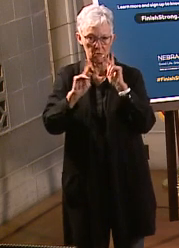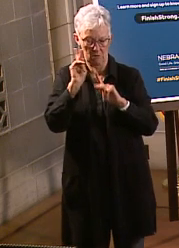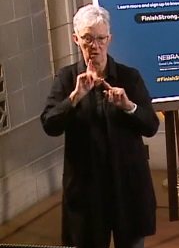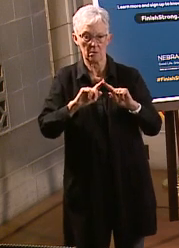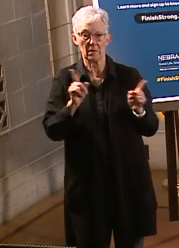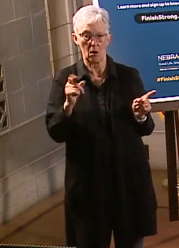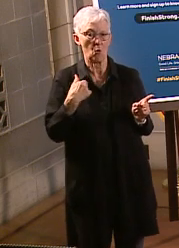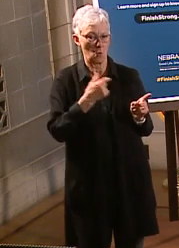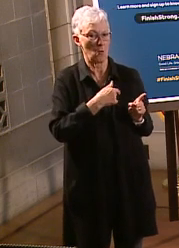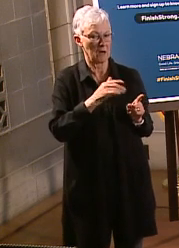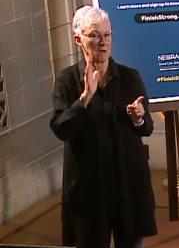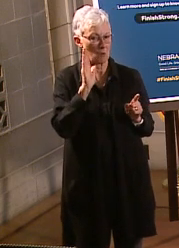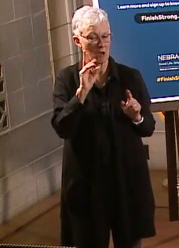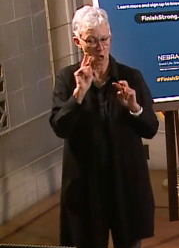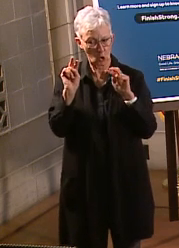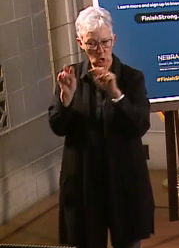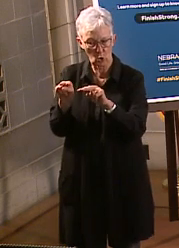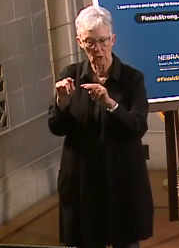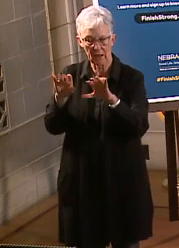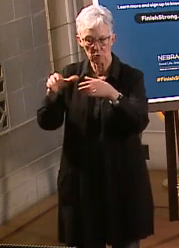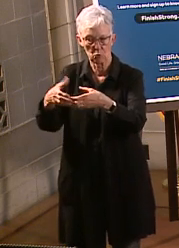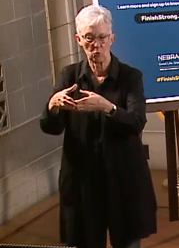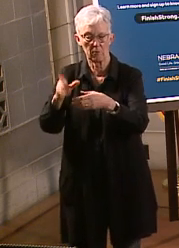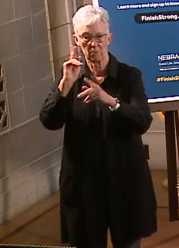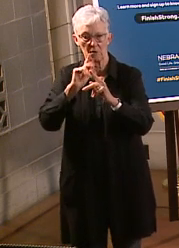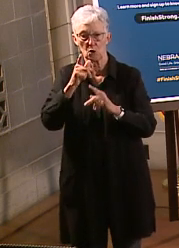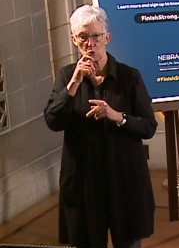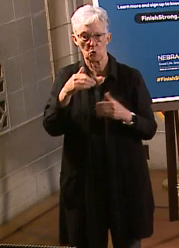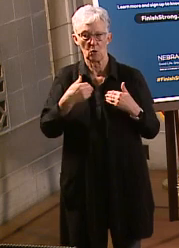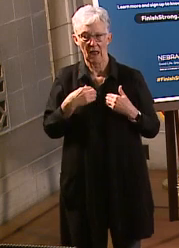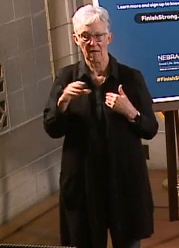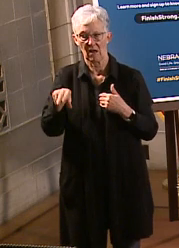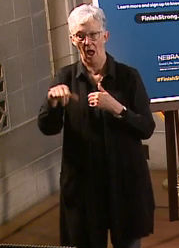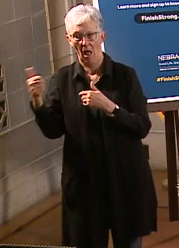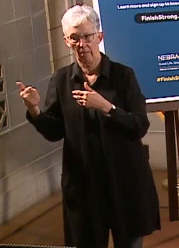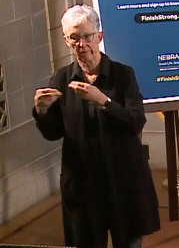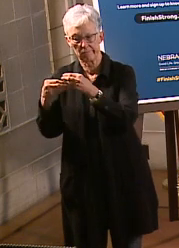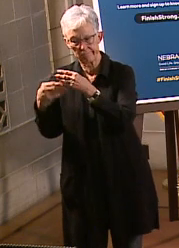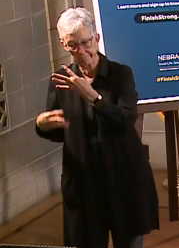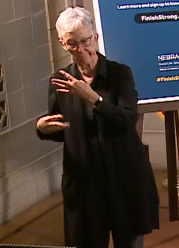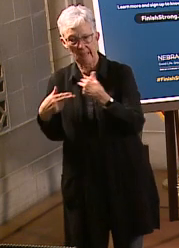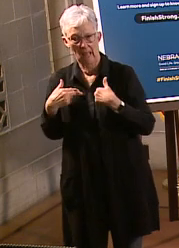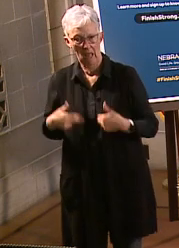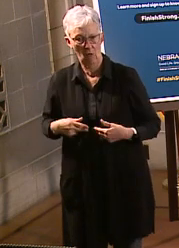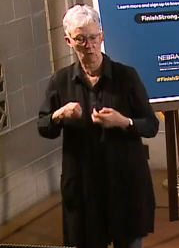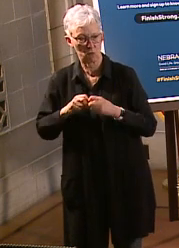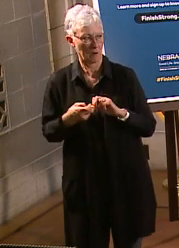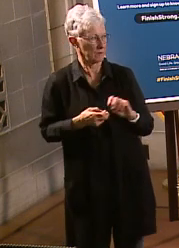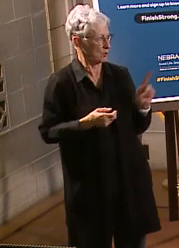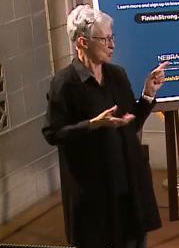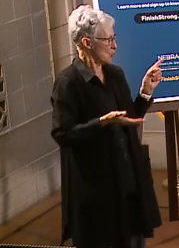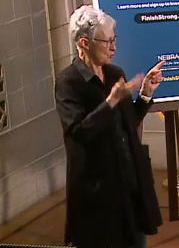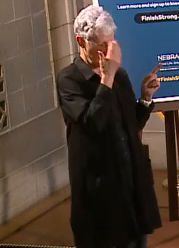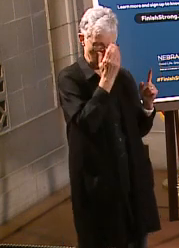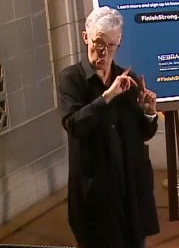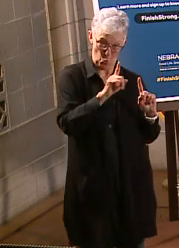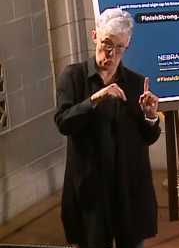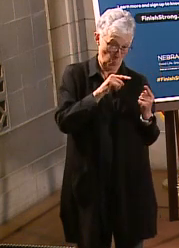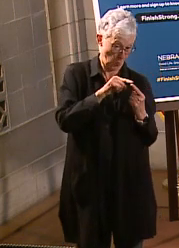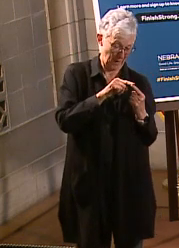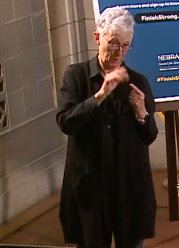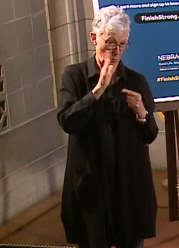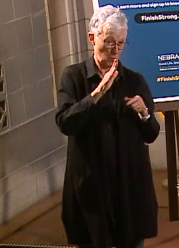consideration patients with comorbidities. Do you know when that might, start occurring? You know, I can't give you the